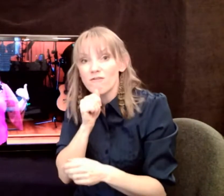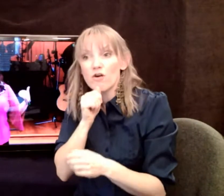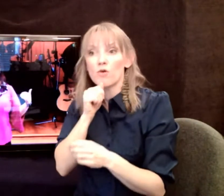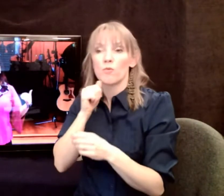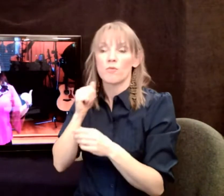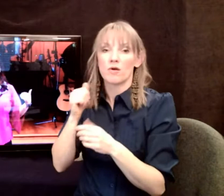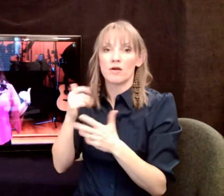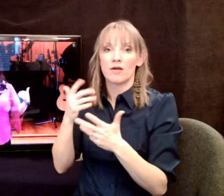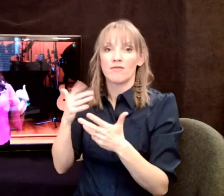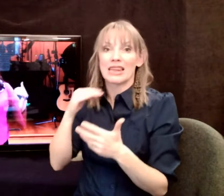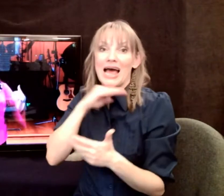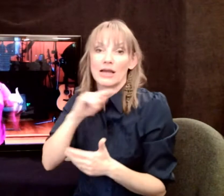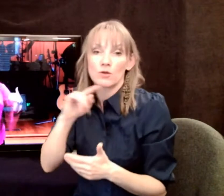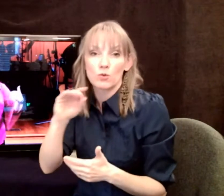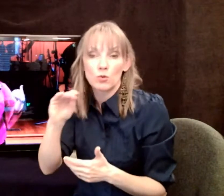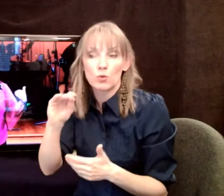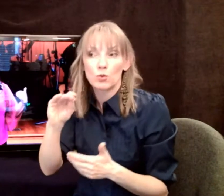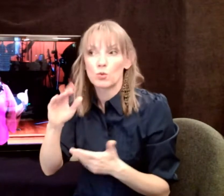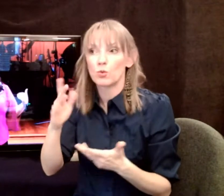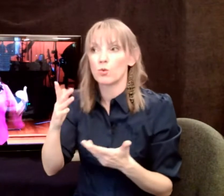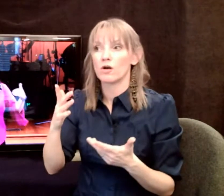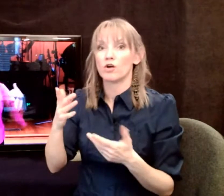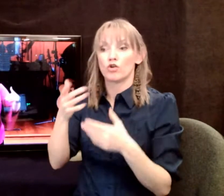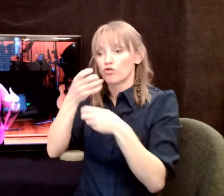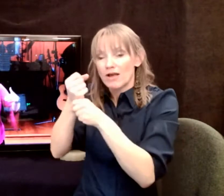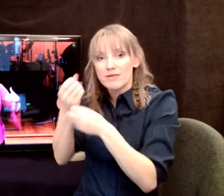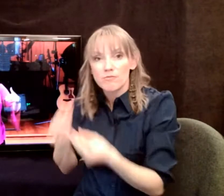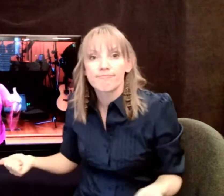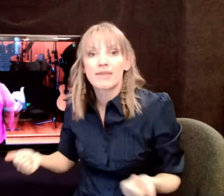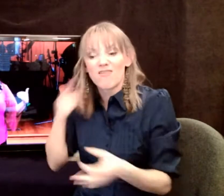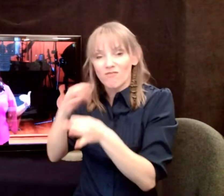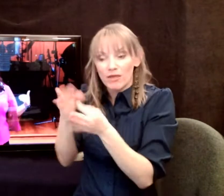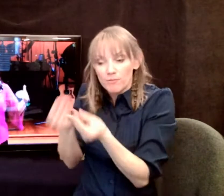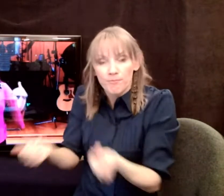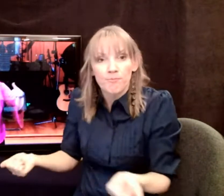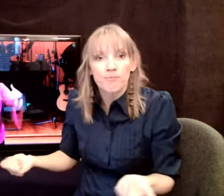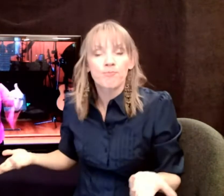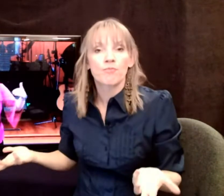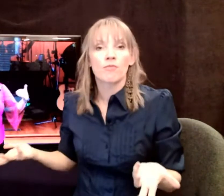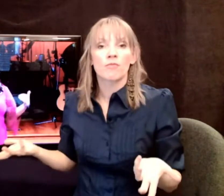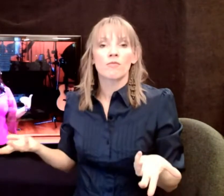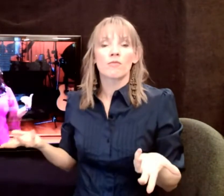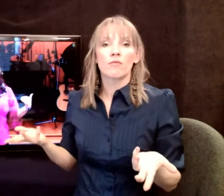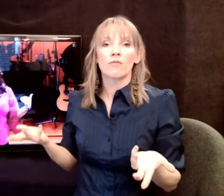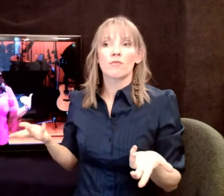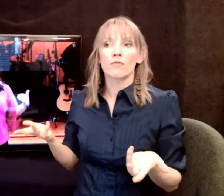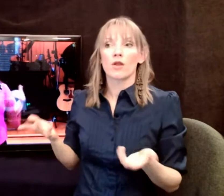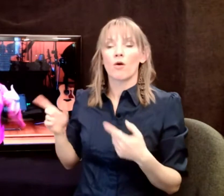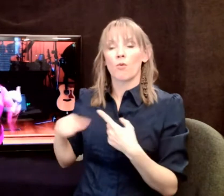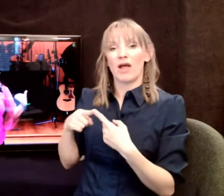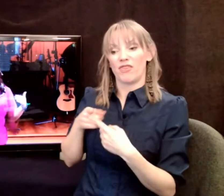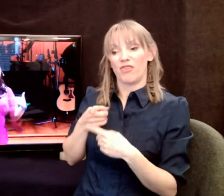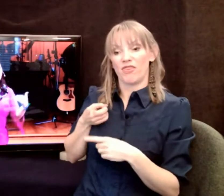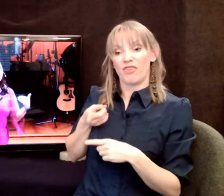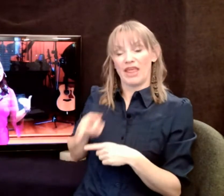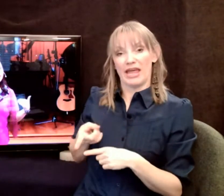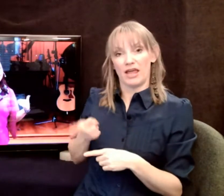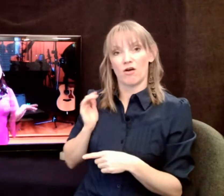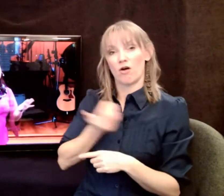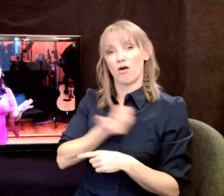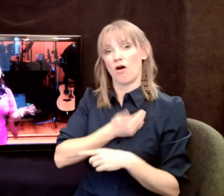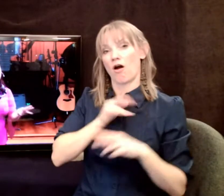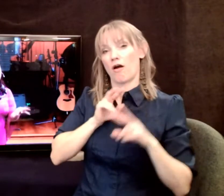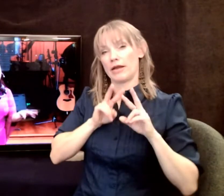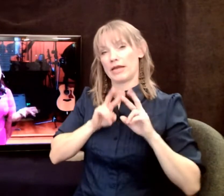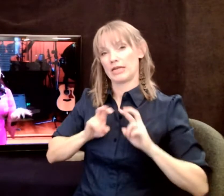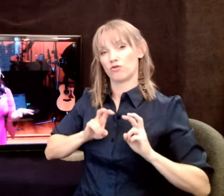or we've lost trust, or we've lost faith. And that when we're in that space, our introspection